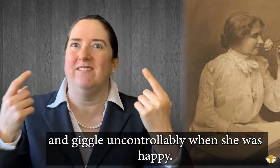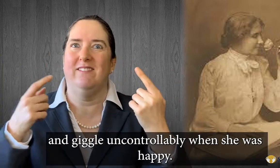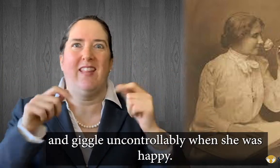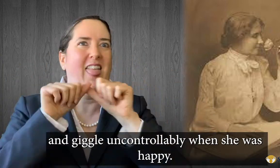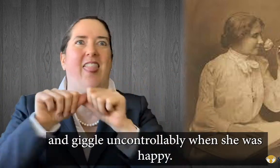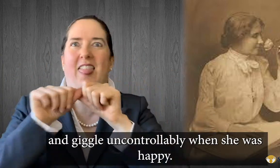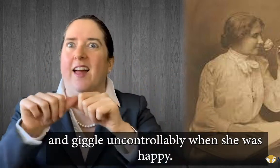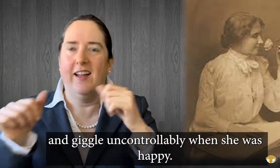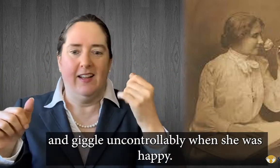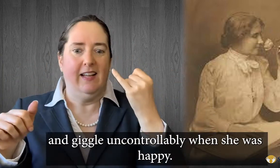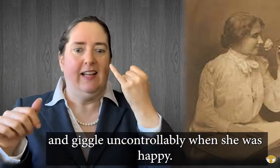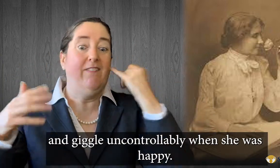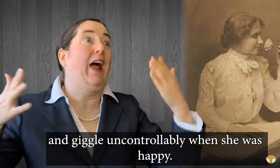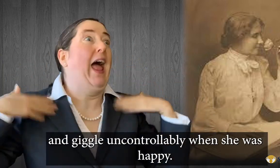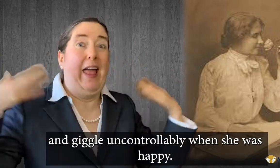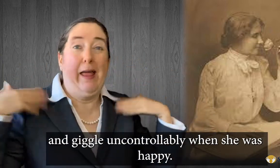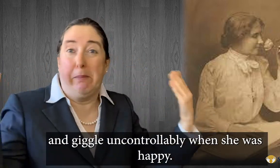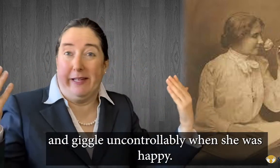And giggle uncontrollably when she was happy.